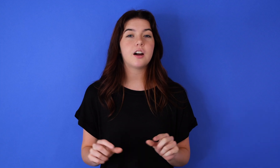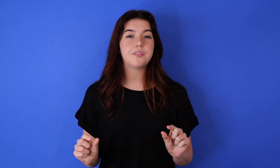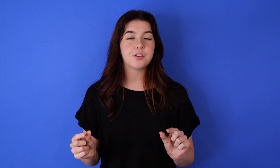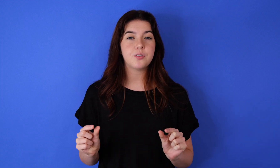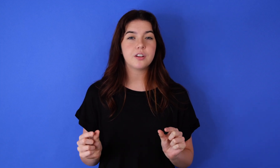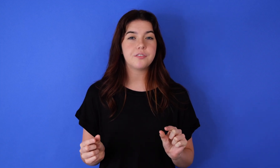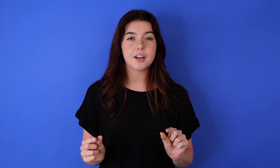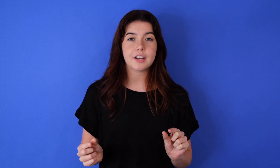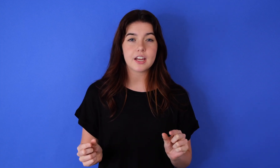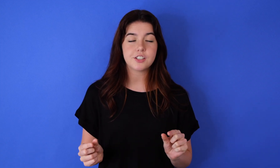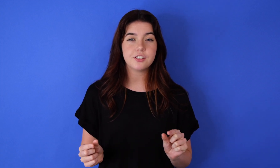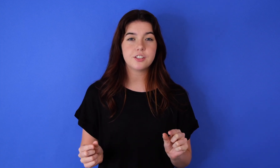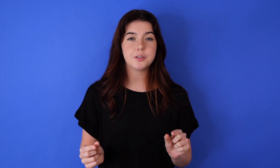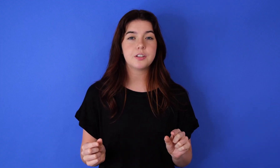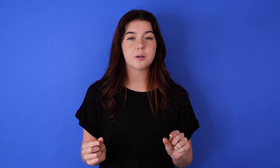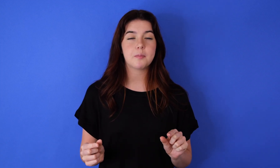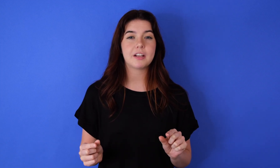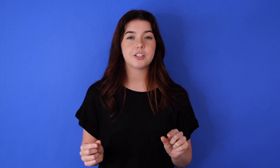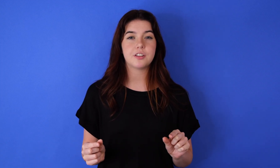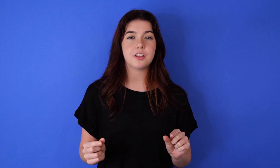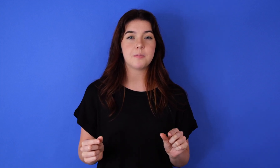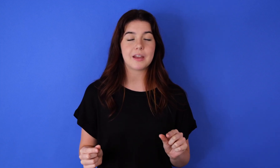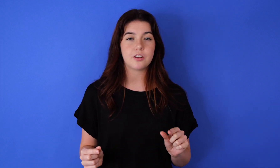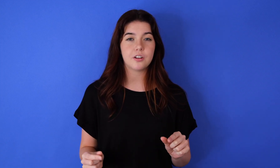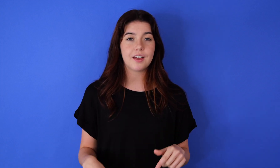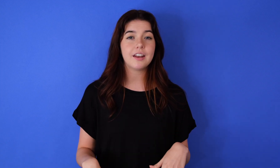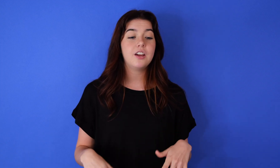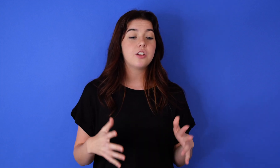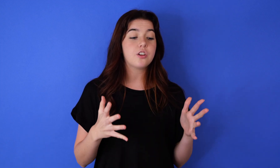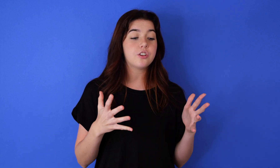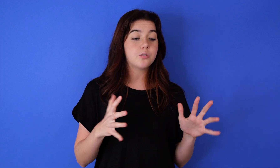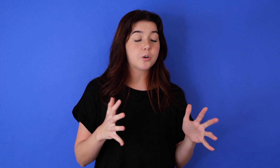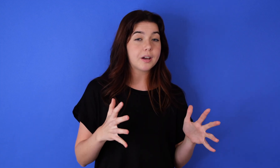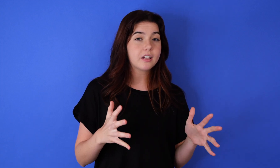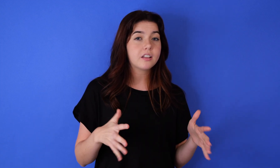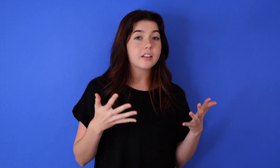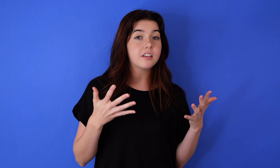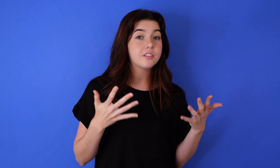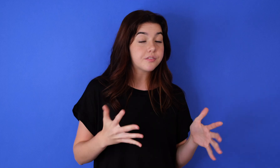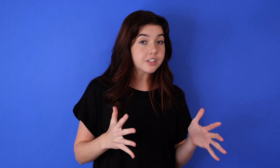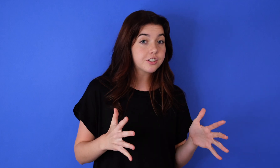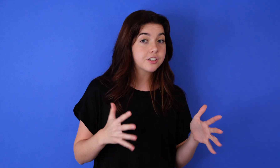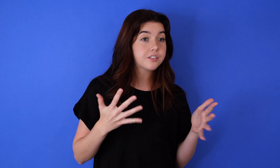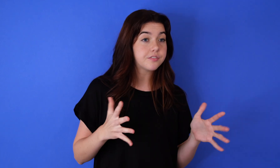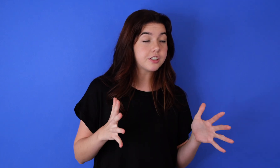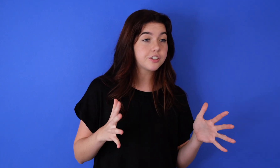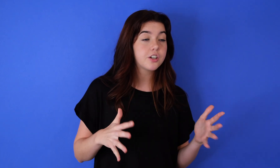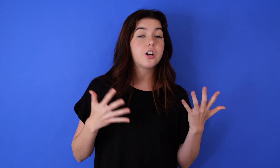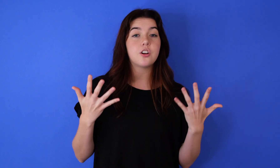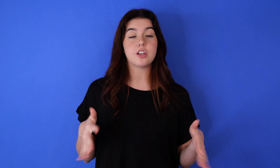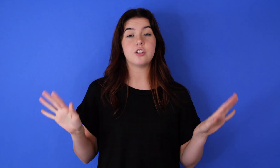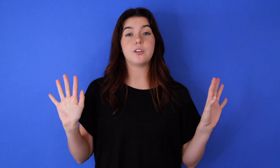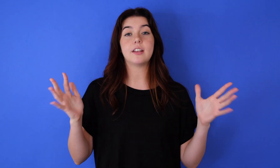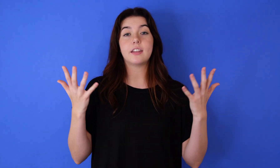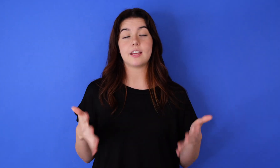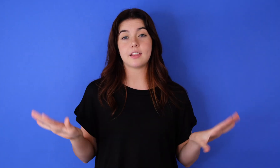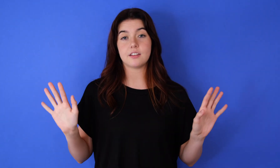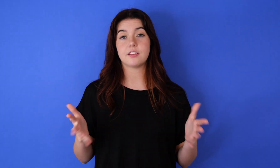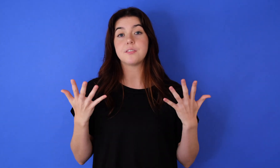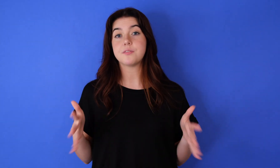a few little variations to it, so I want to make sure that you make note of that. You can do it quick, like this, fish, fish, or you can do it like this,